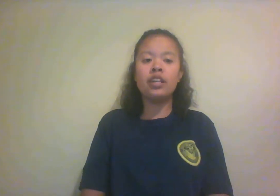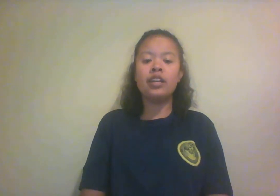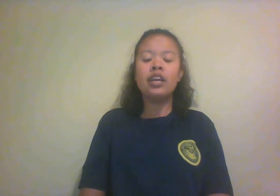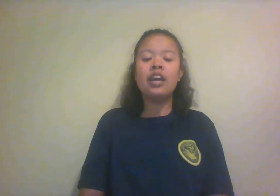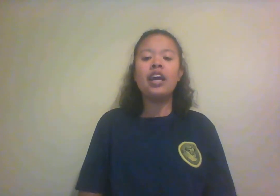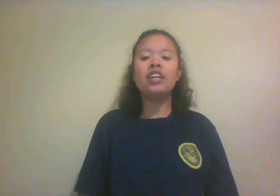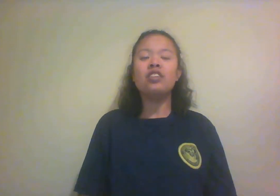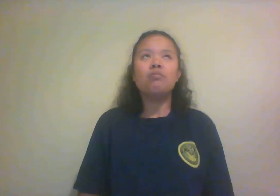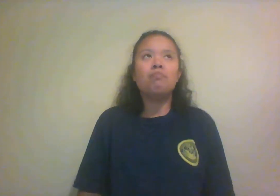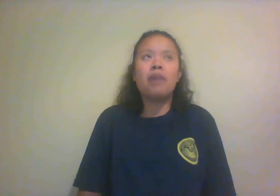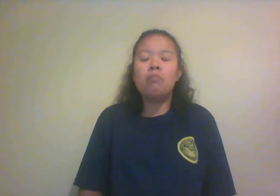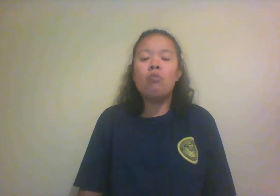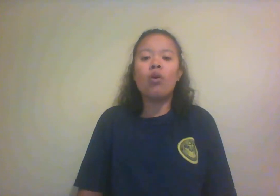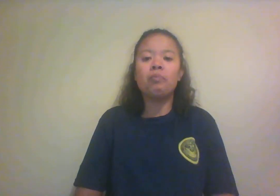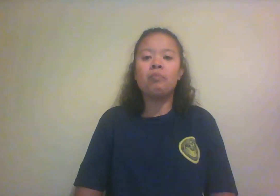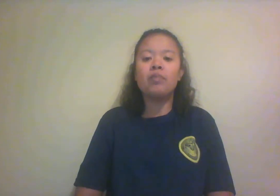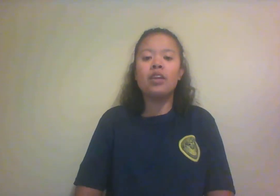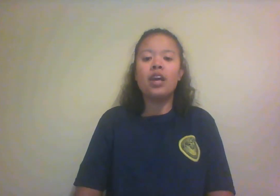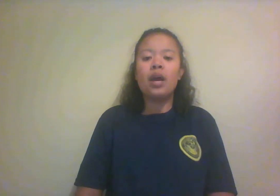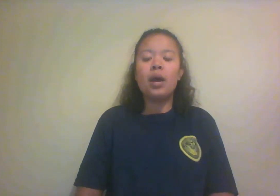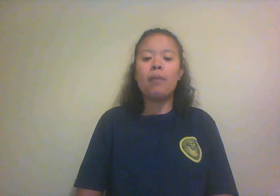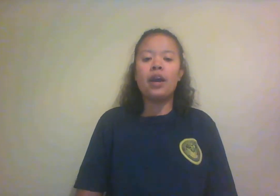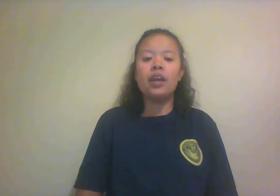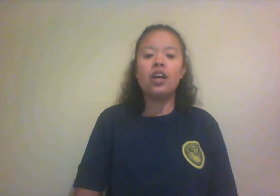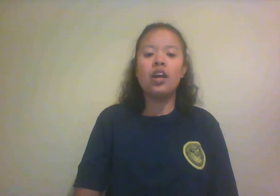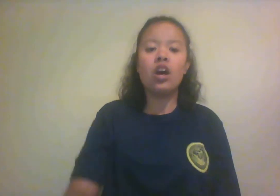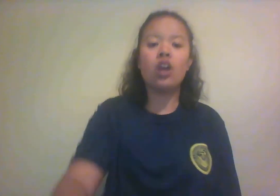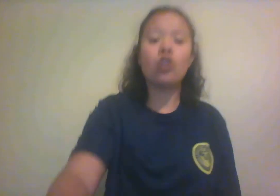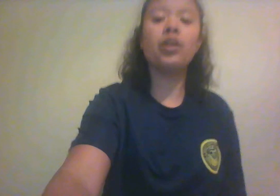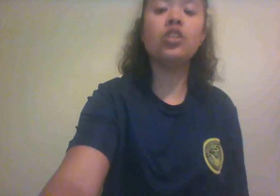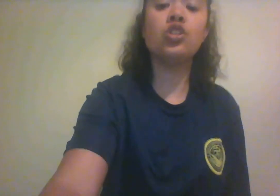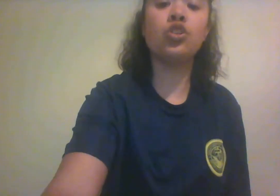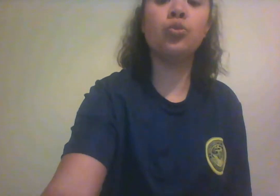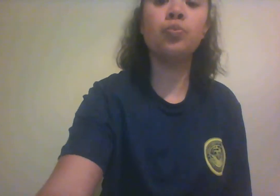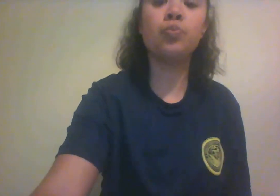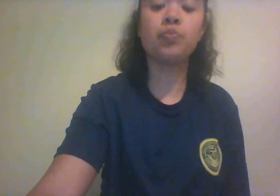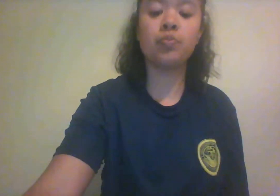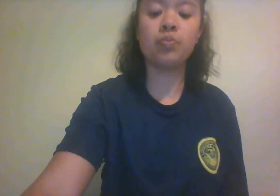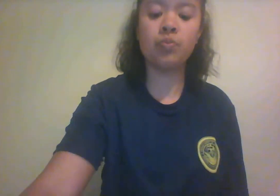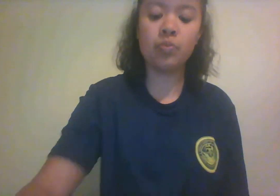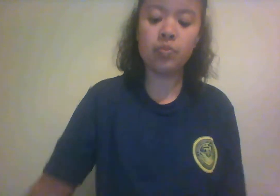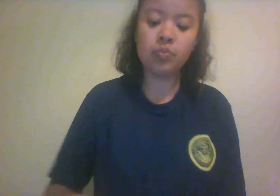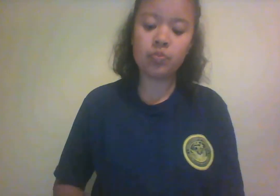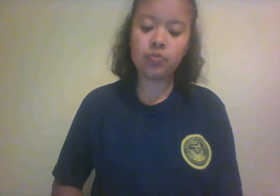Zealand, and many more. But according to